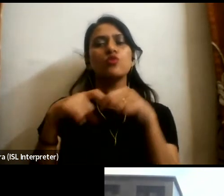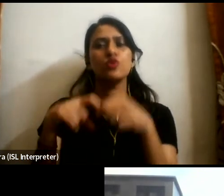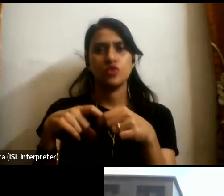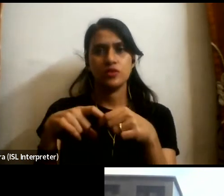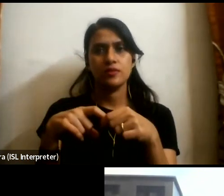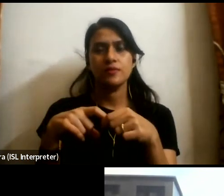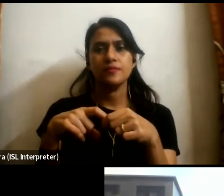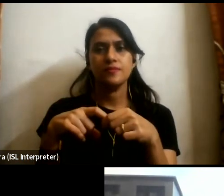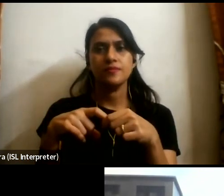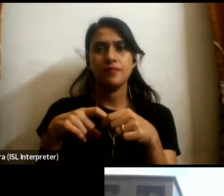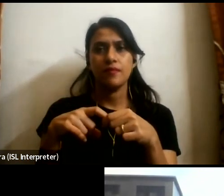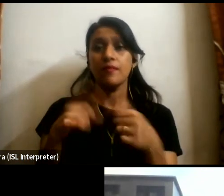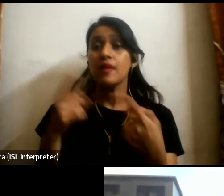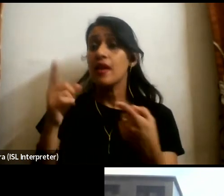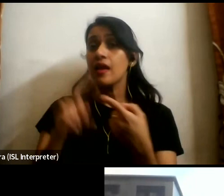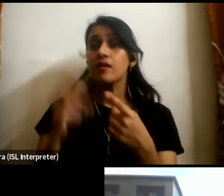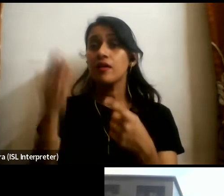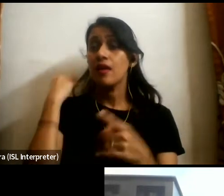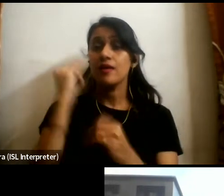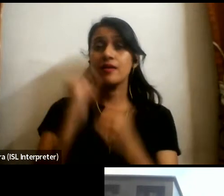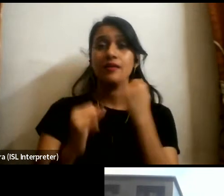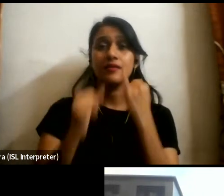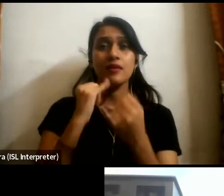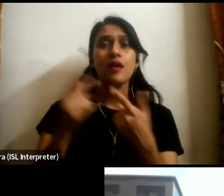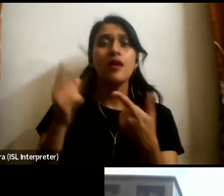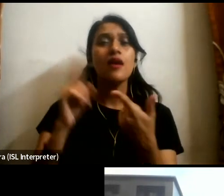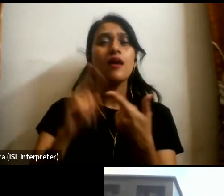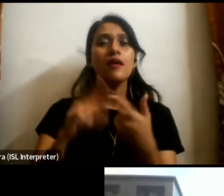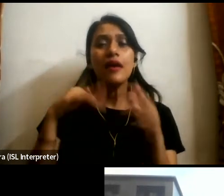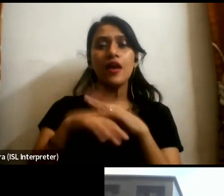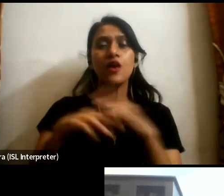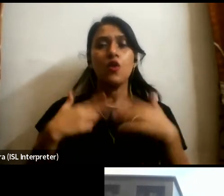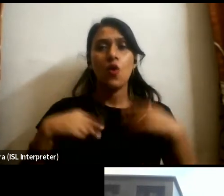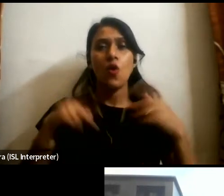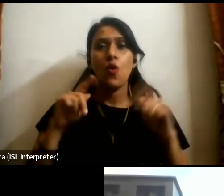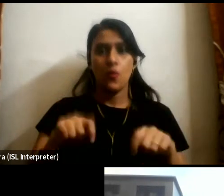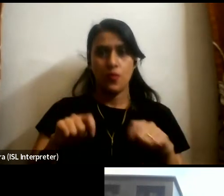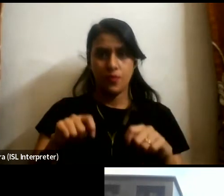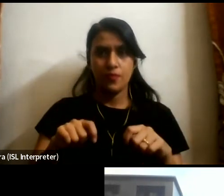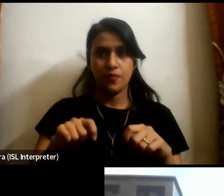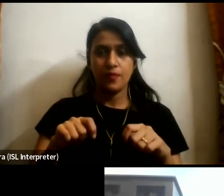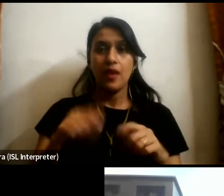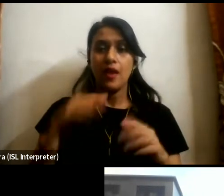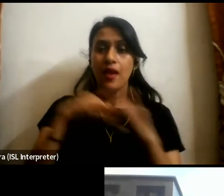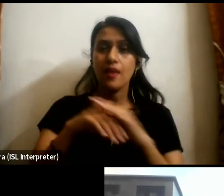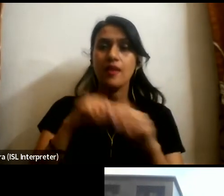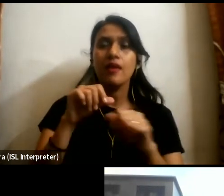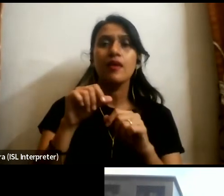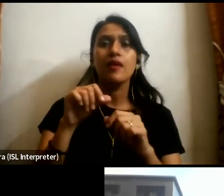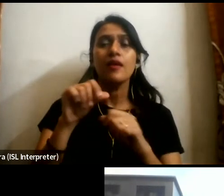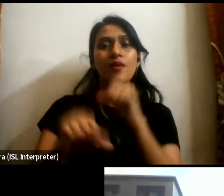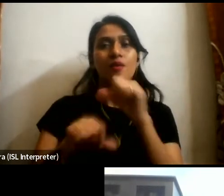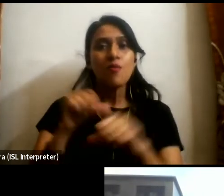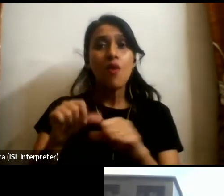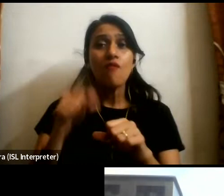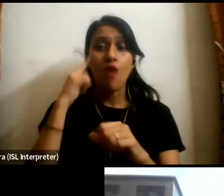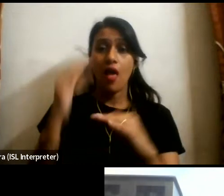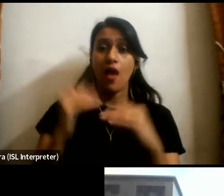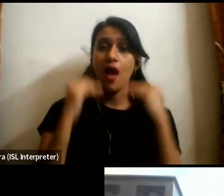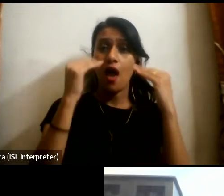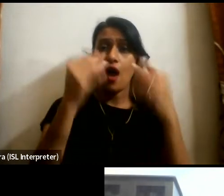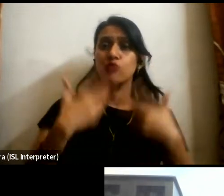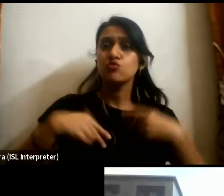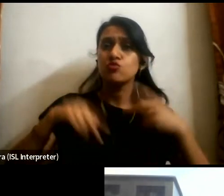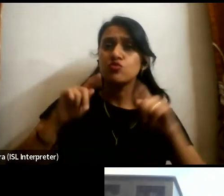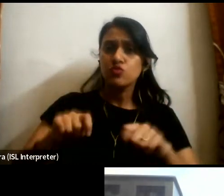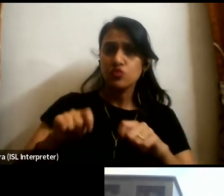what has been the history of the courts of in the appointment process, or at least in the higher judiciary. your study, I mean,